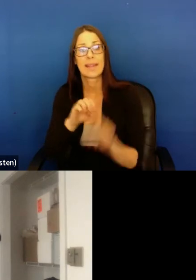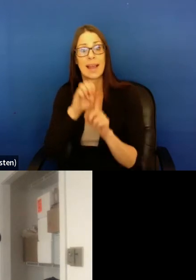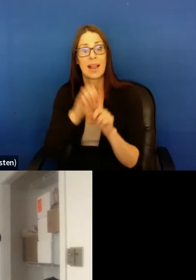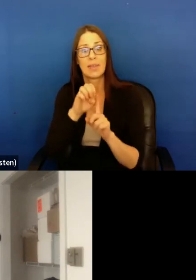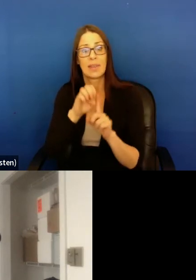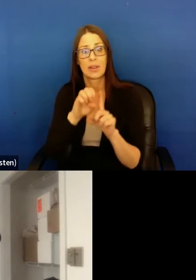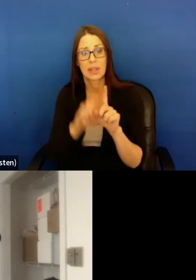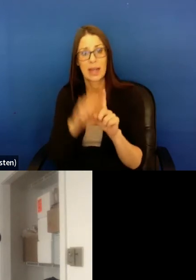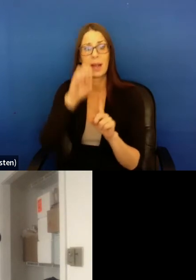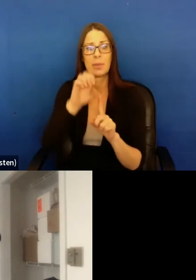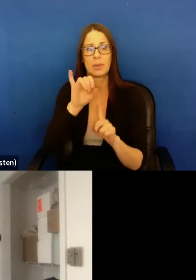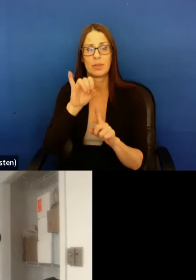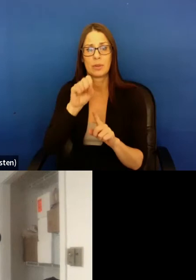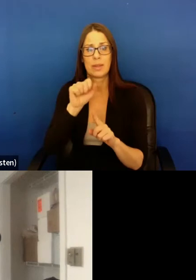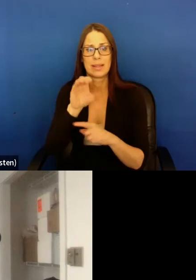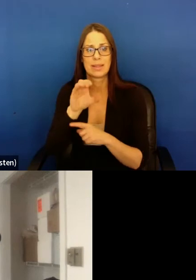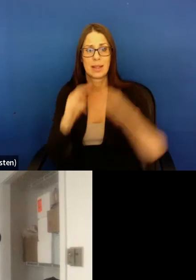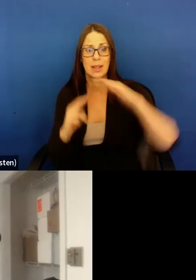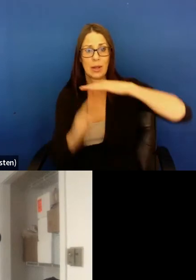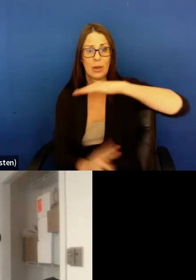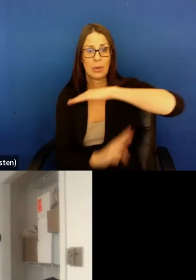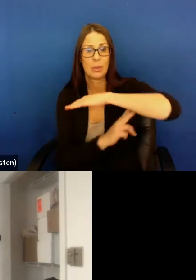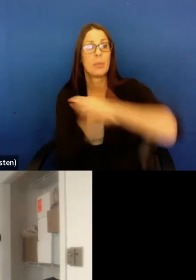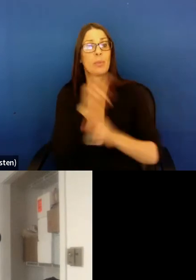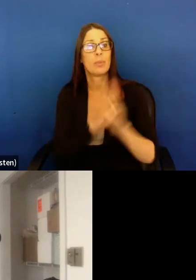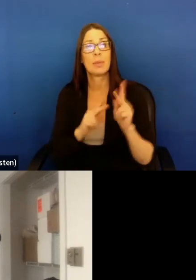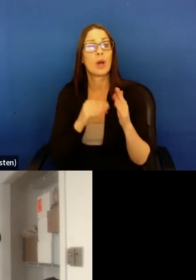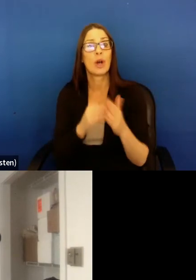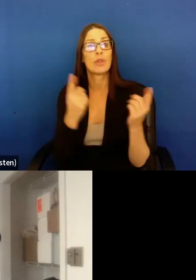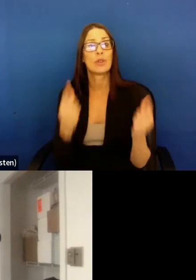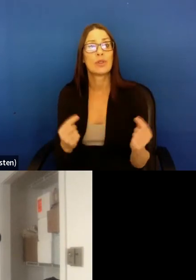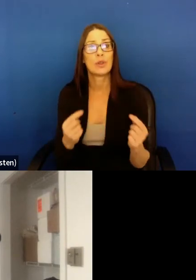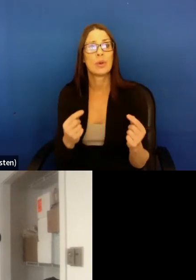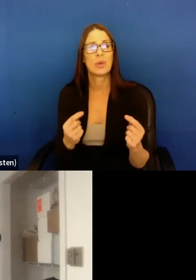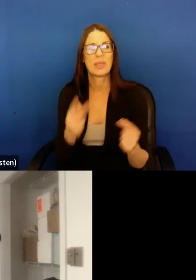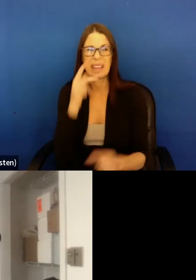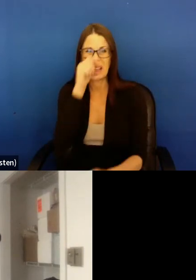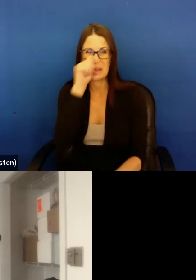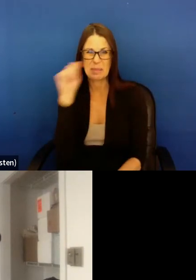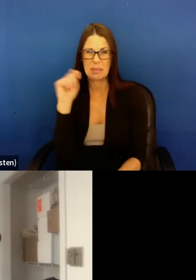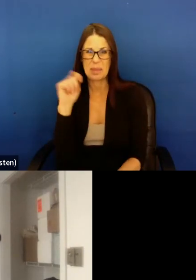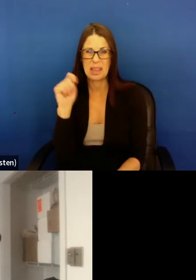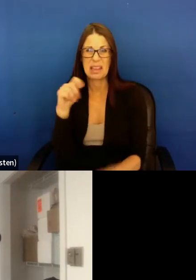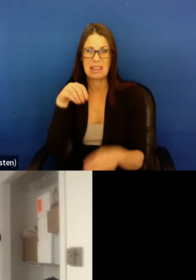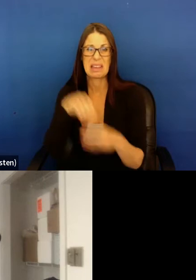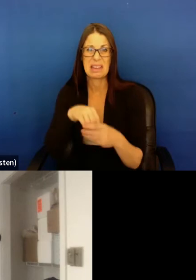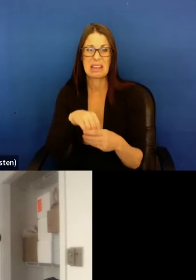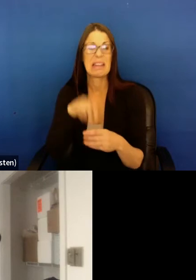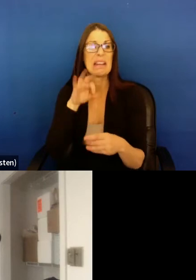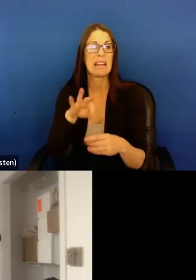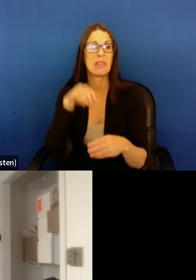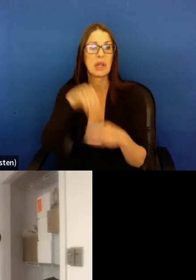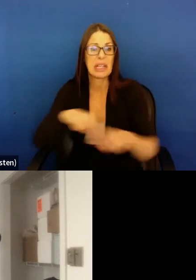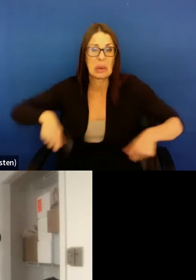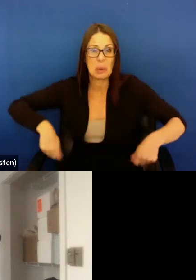Isaac Bridge, people often will pee in them. And so if you're in a wheelchair, your wheels get urine on